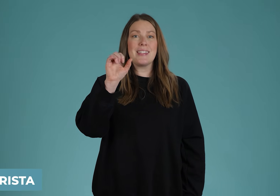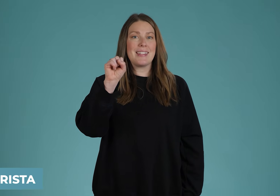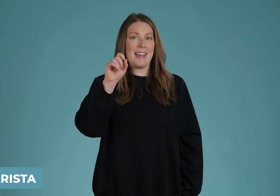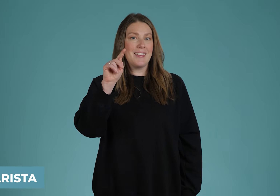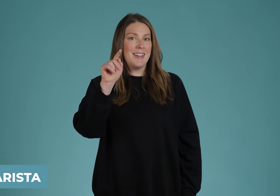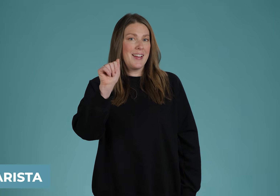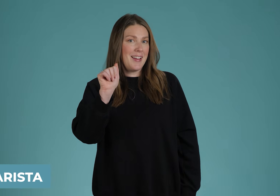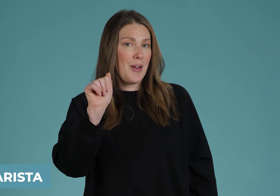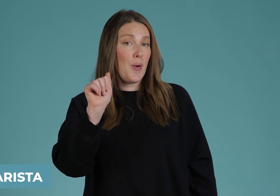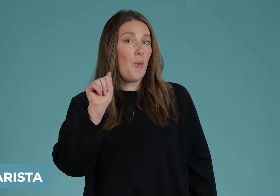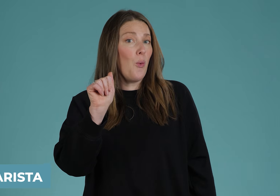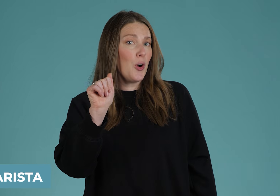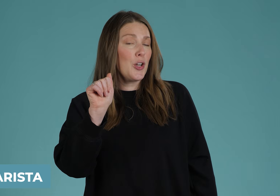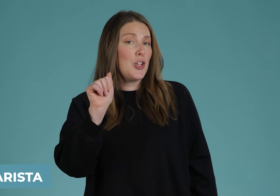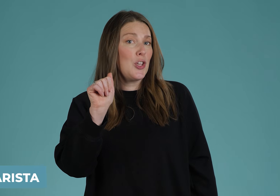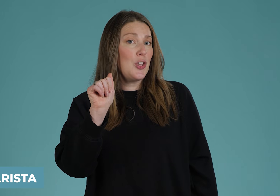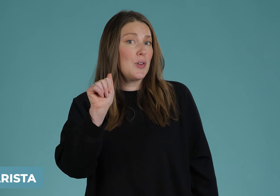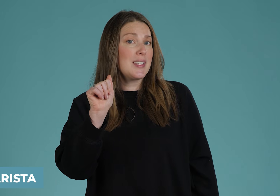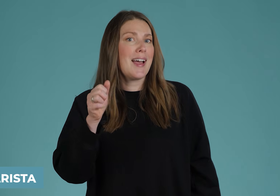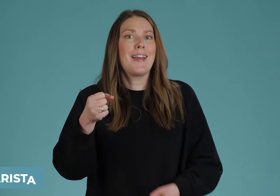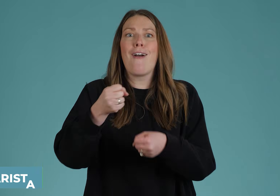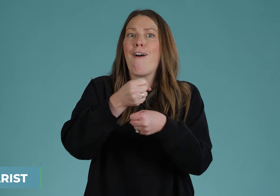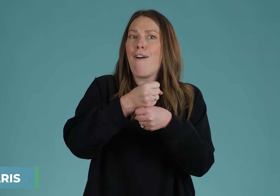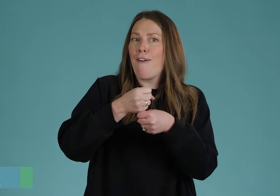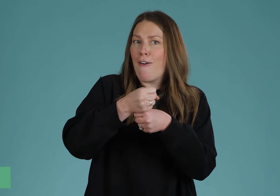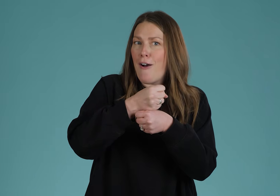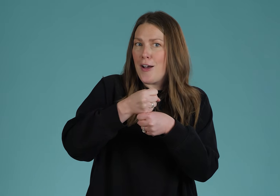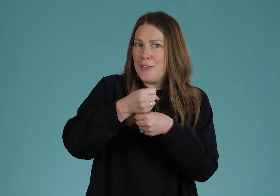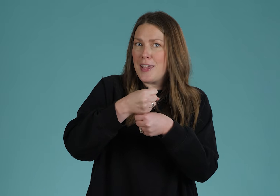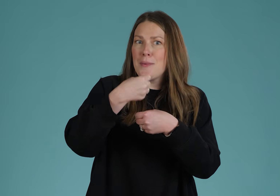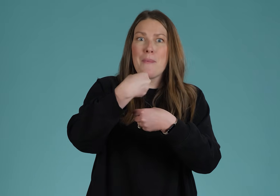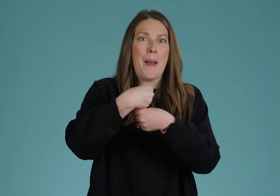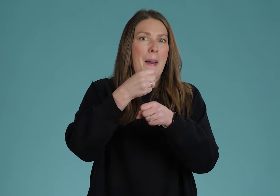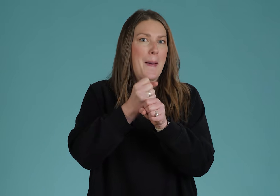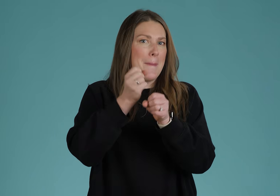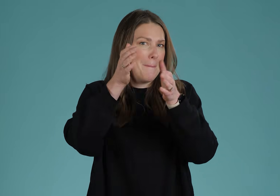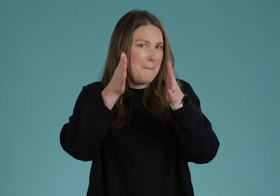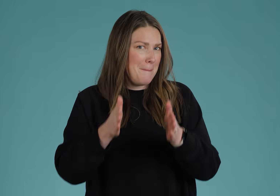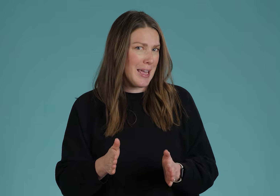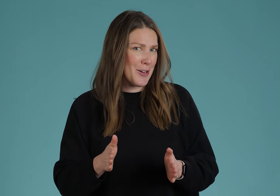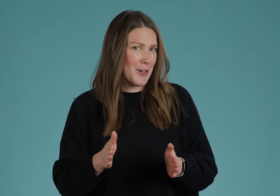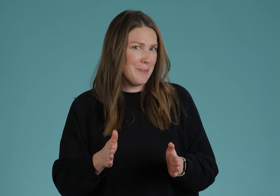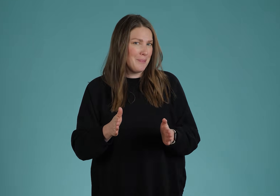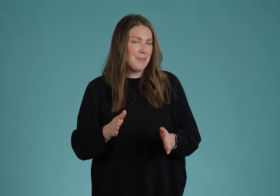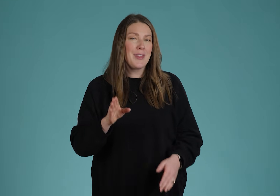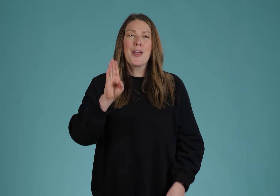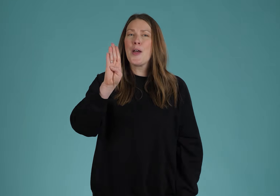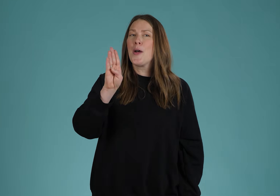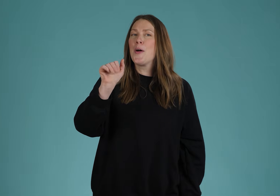Barista, or you could sign coffee maker.